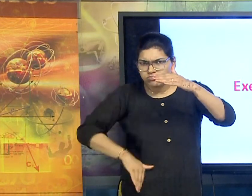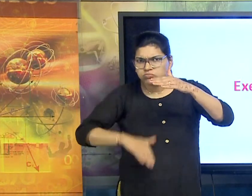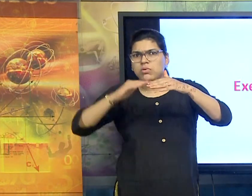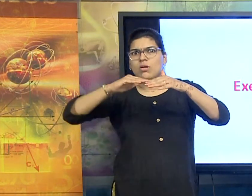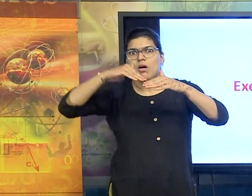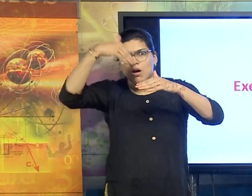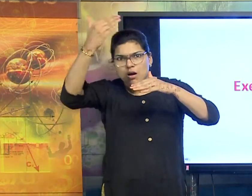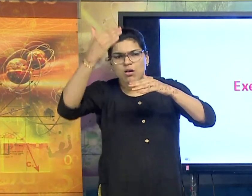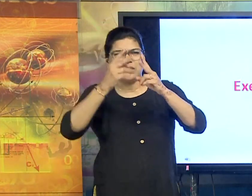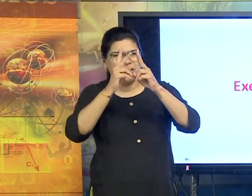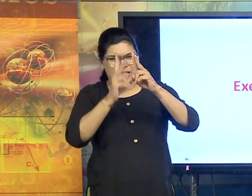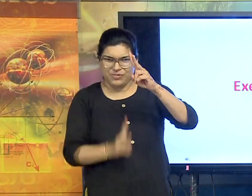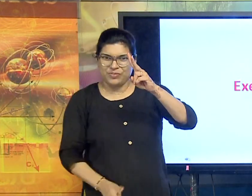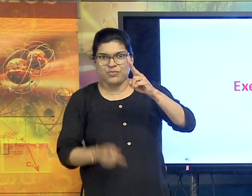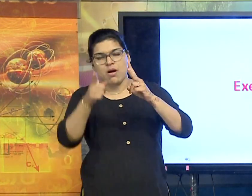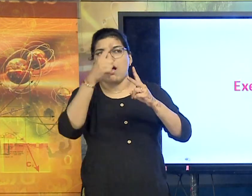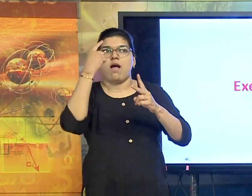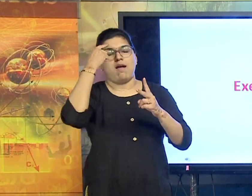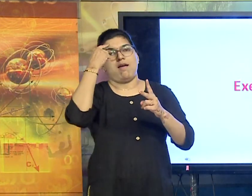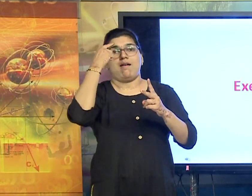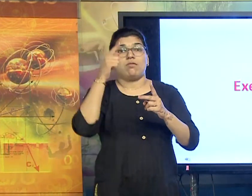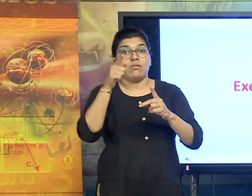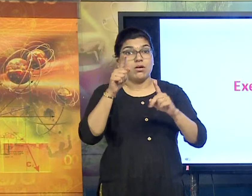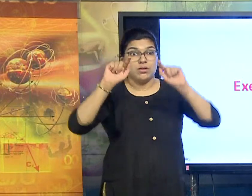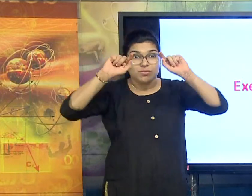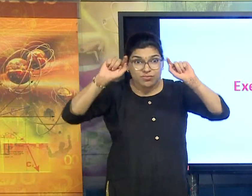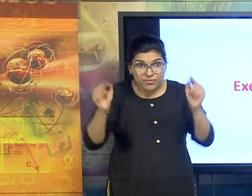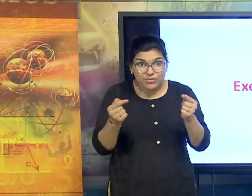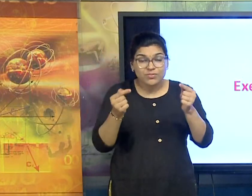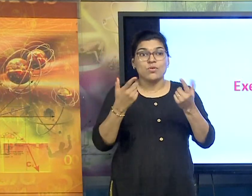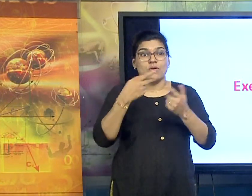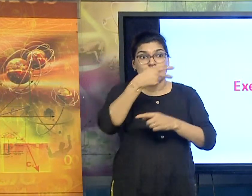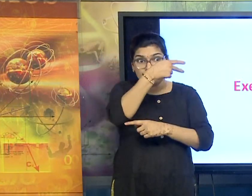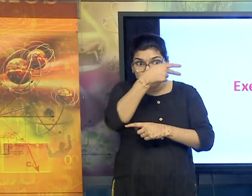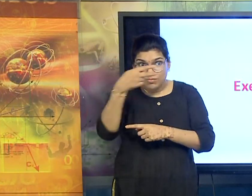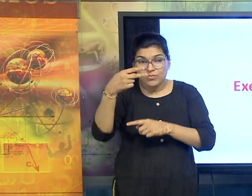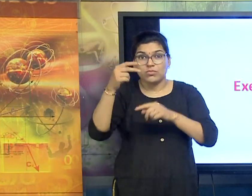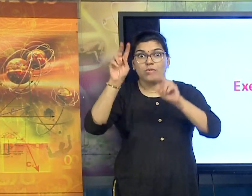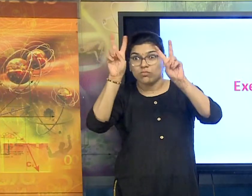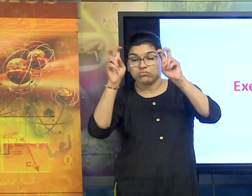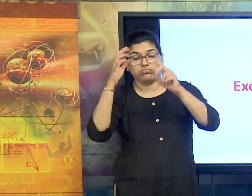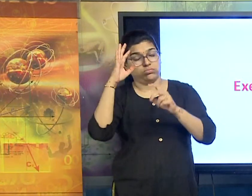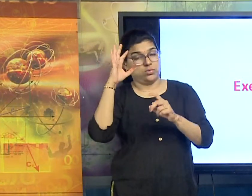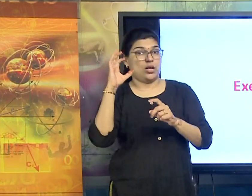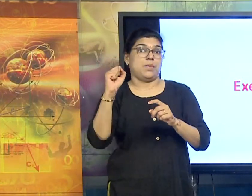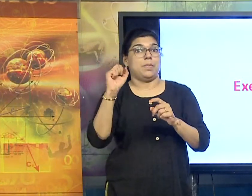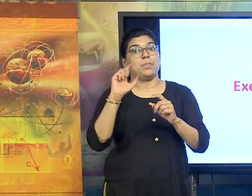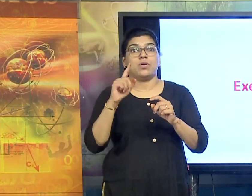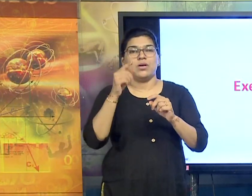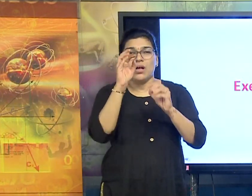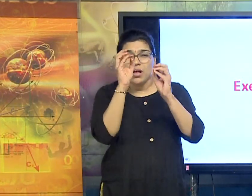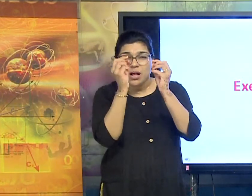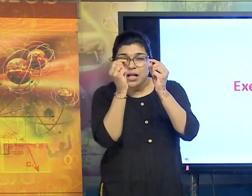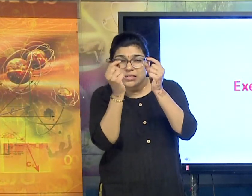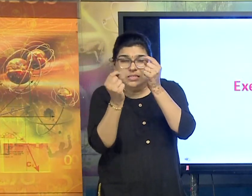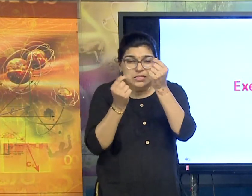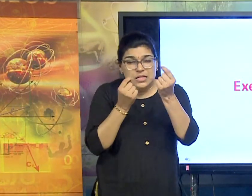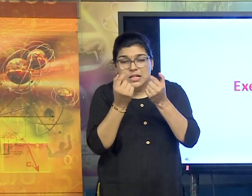the addition, multiplication, minus, and less than, higher than. All those